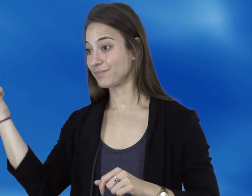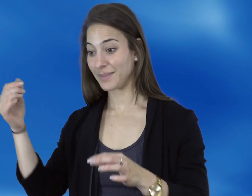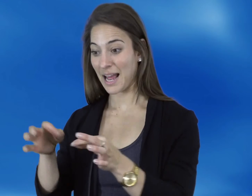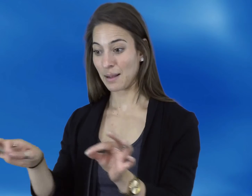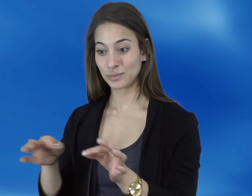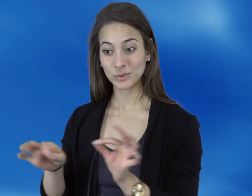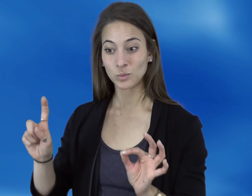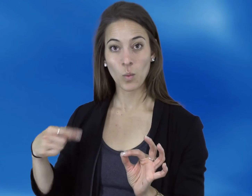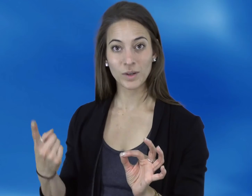content of the video.